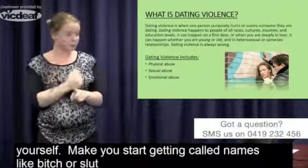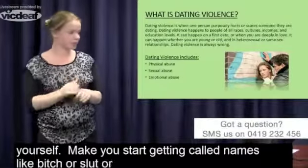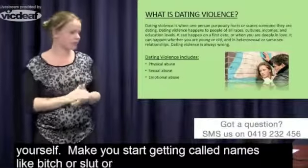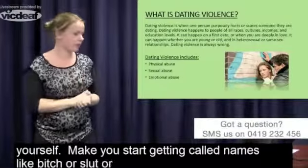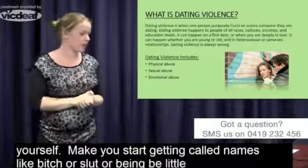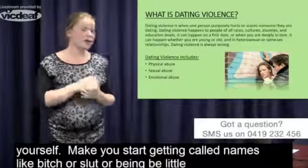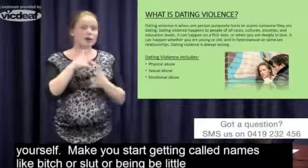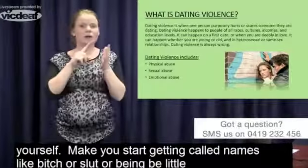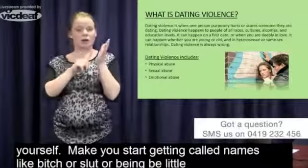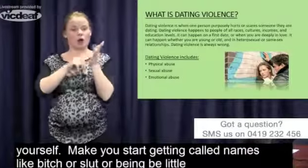That's emotional abuse as well.